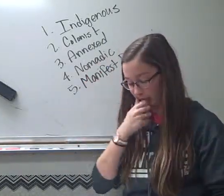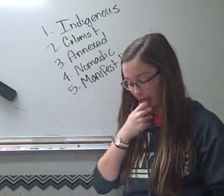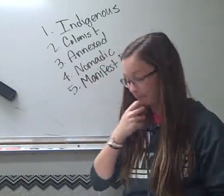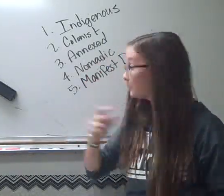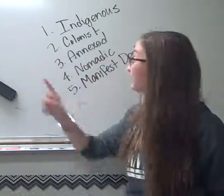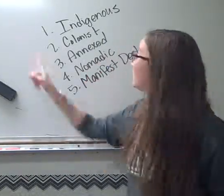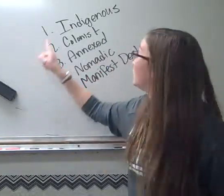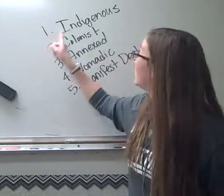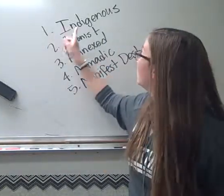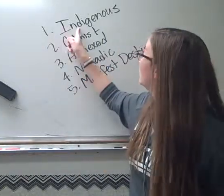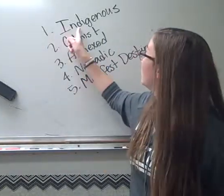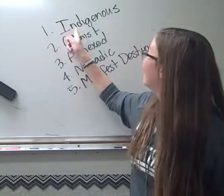Okay.